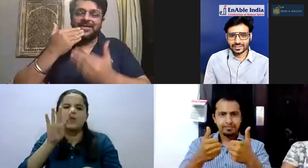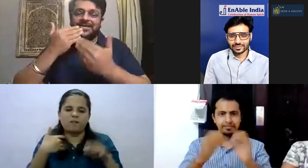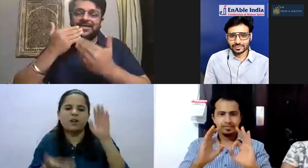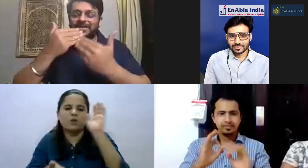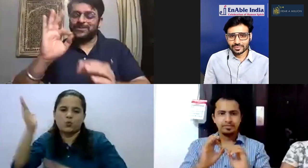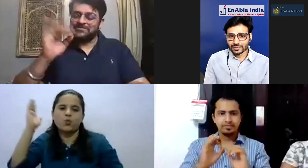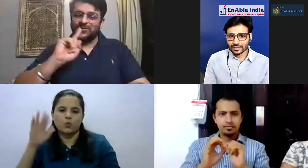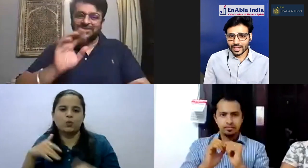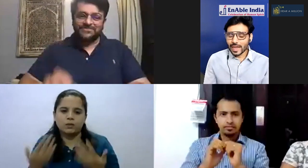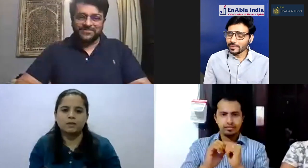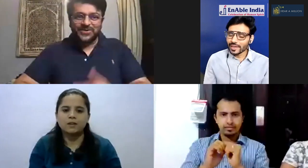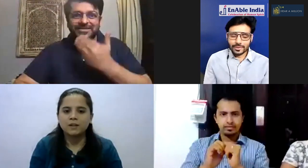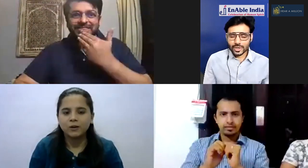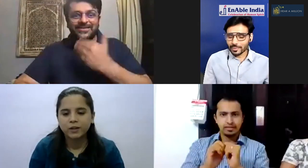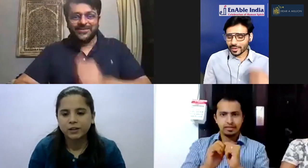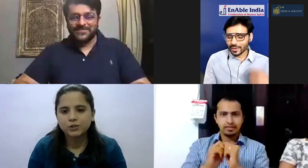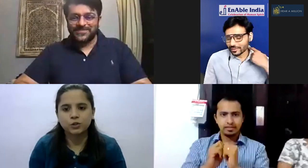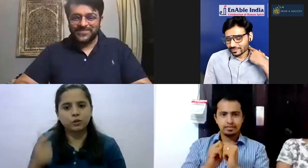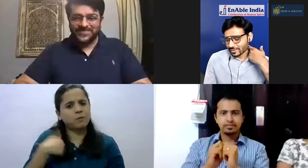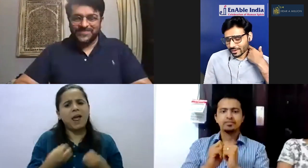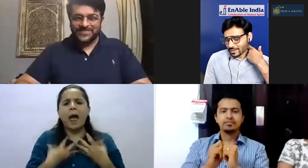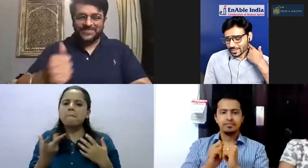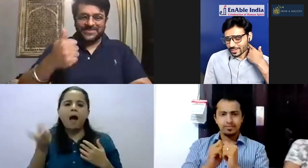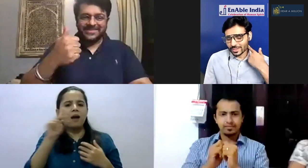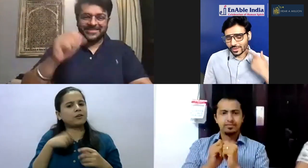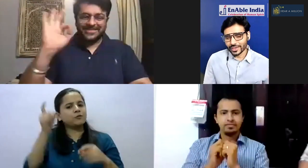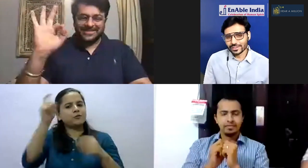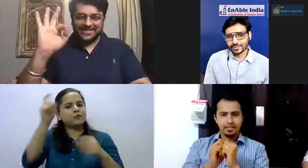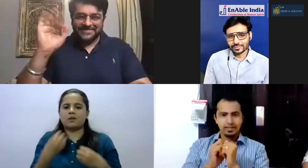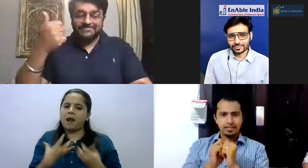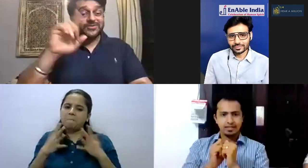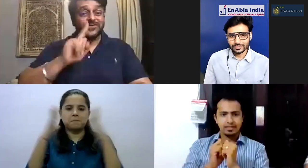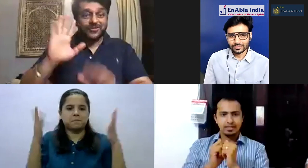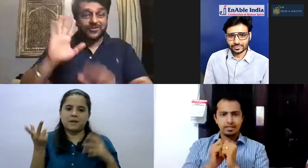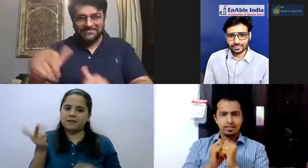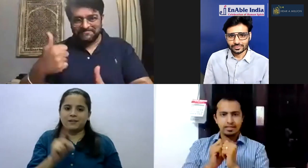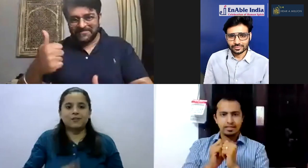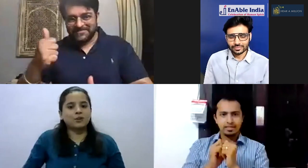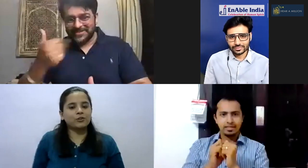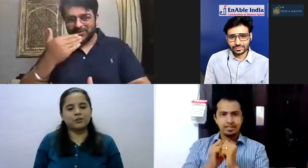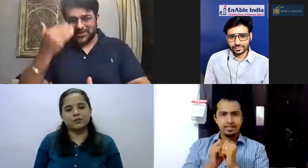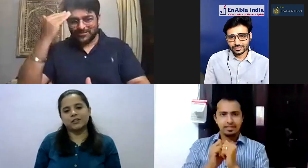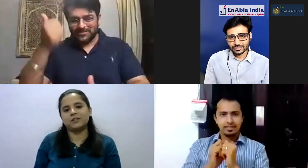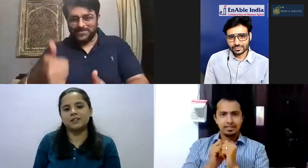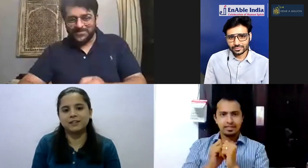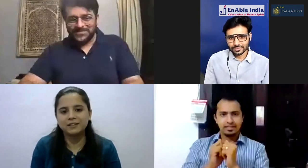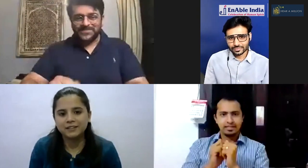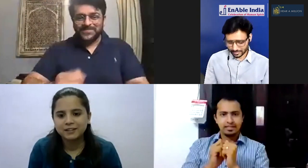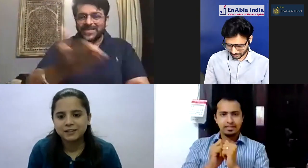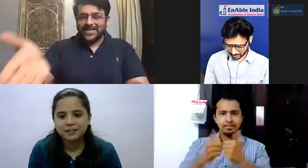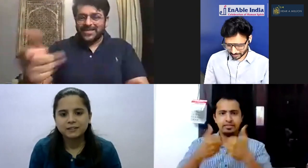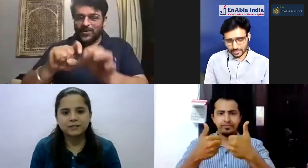meeting. I'll be happy to come again. It's all right. Sure,